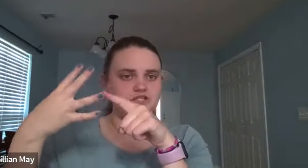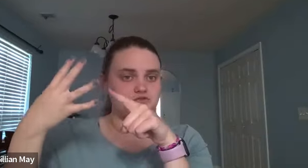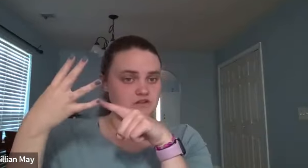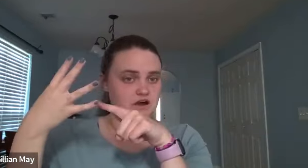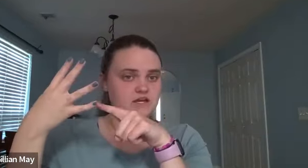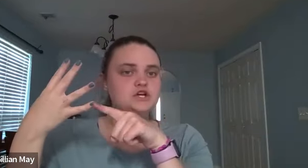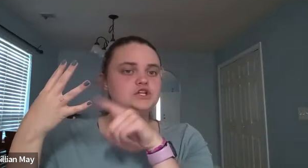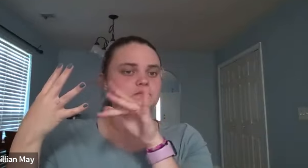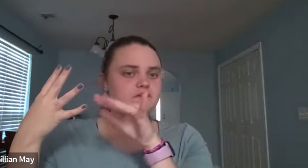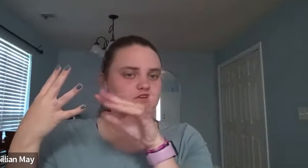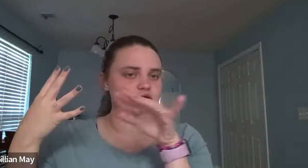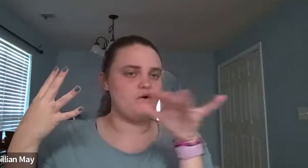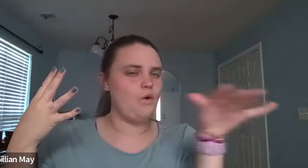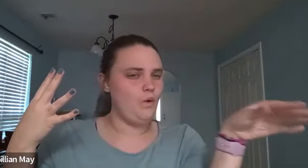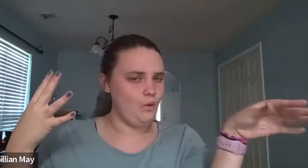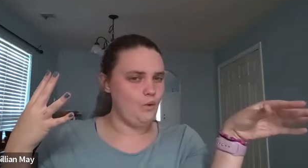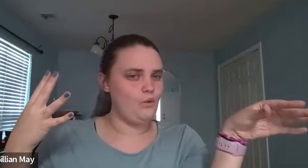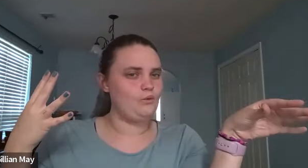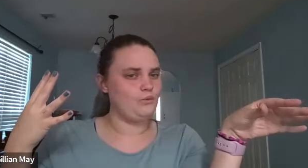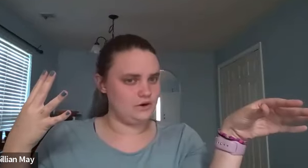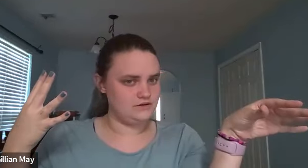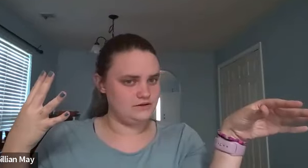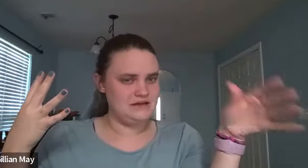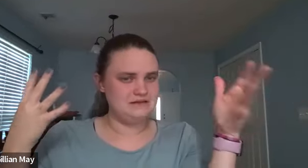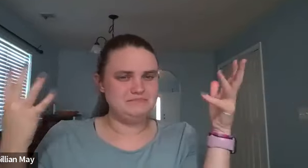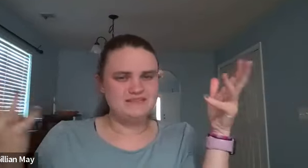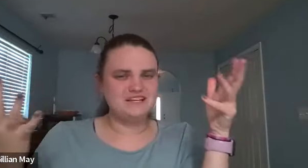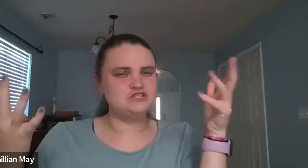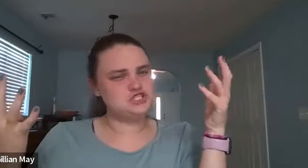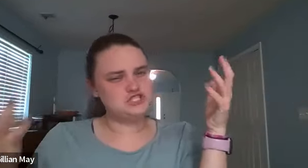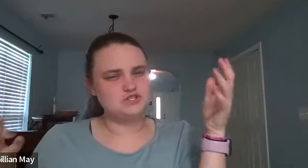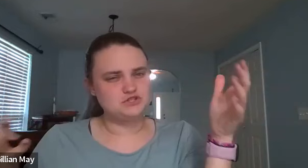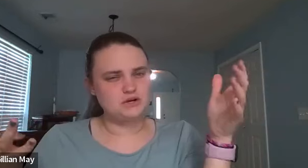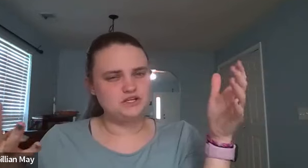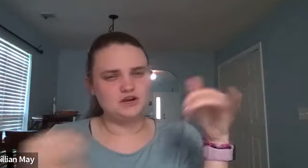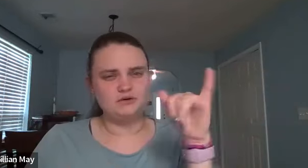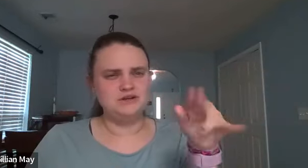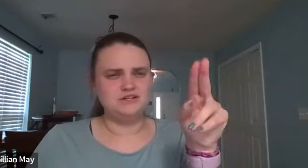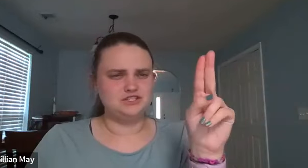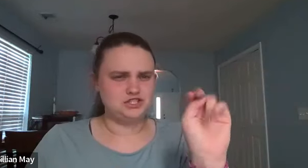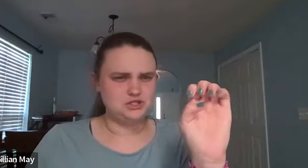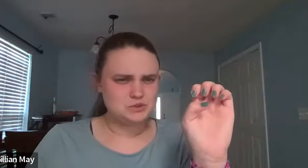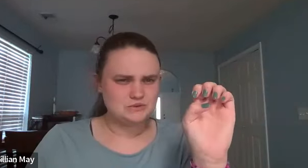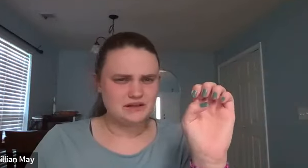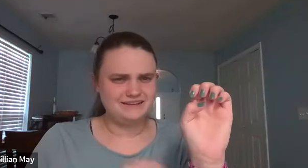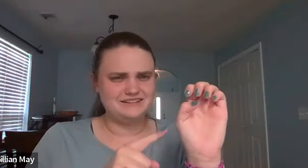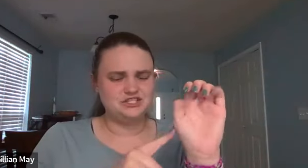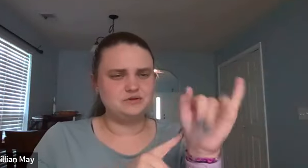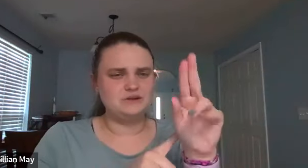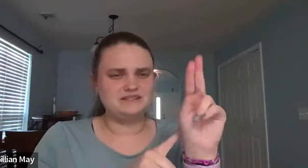June, July, you would finger spell the whole word. Mainly because they're just so short, June, it's like